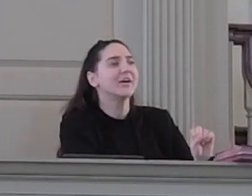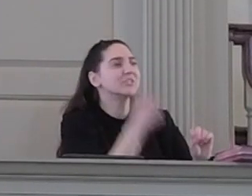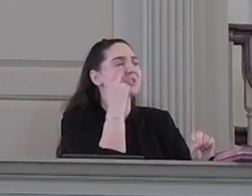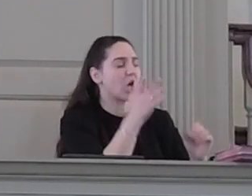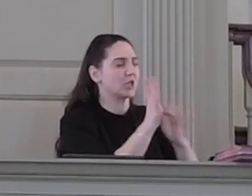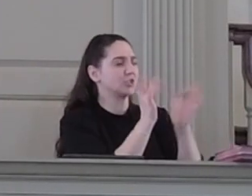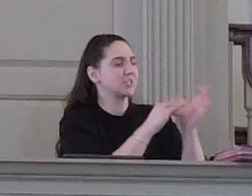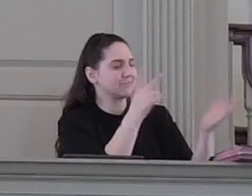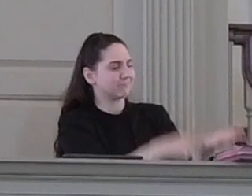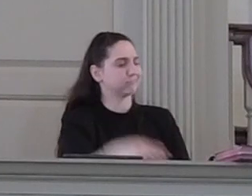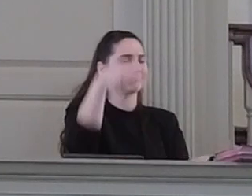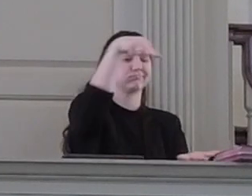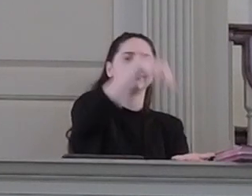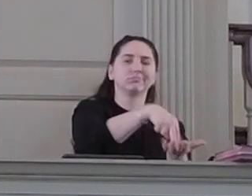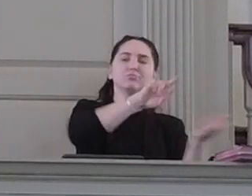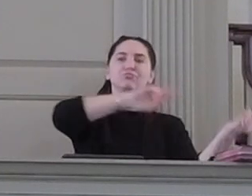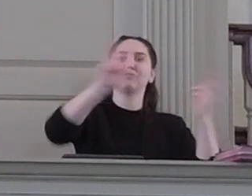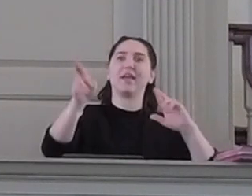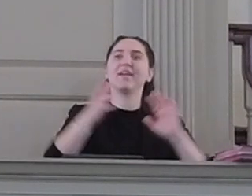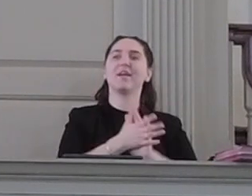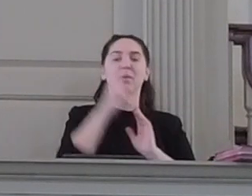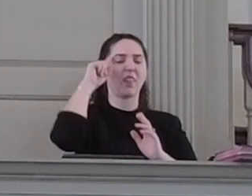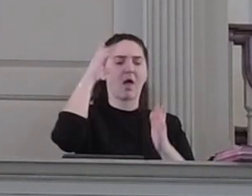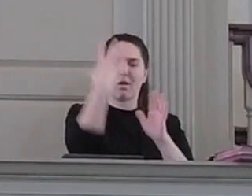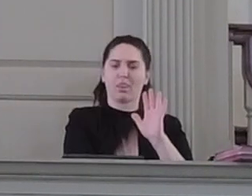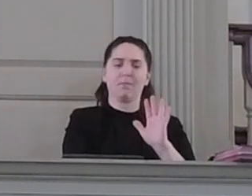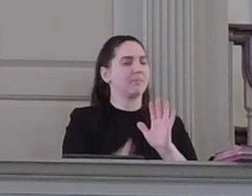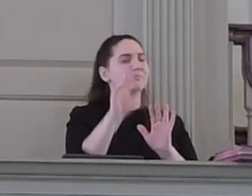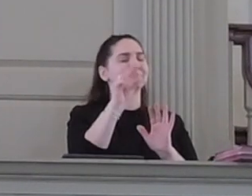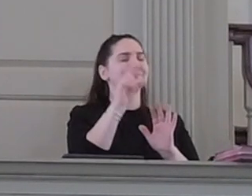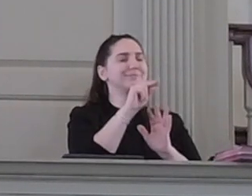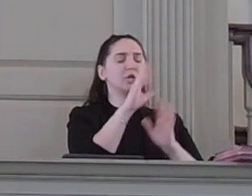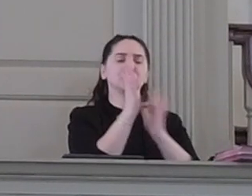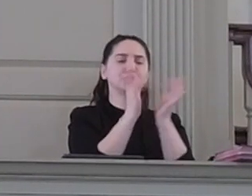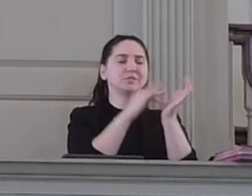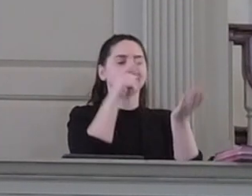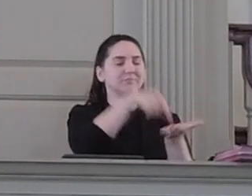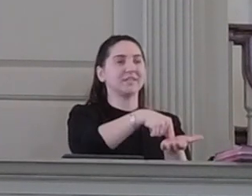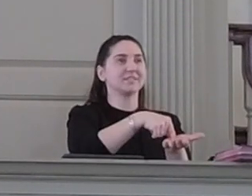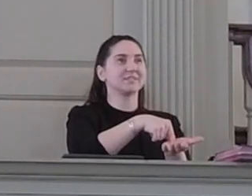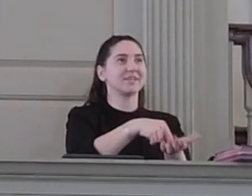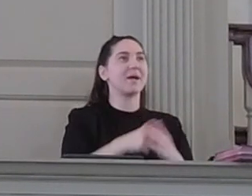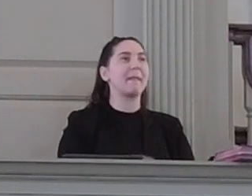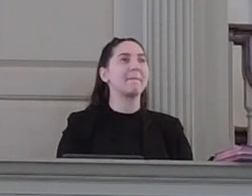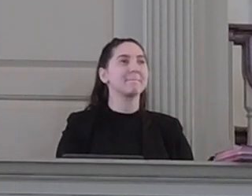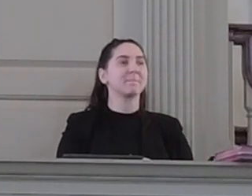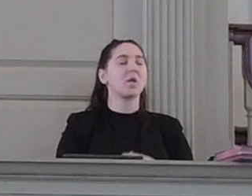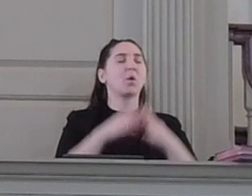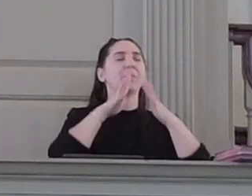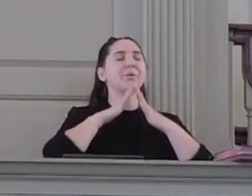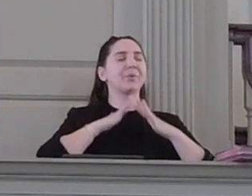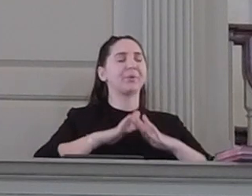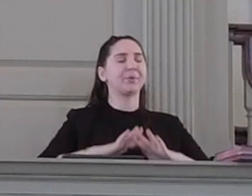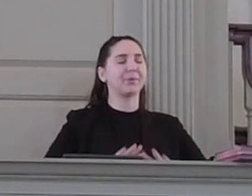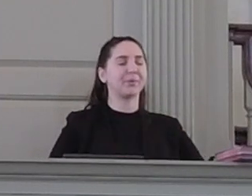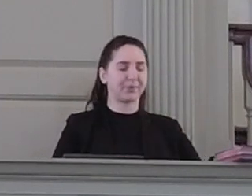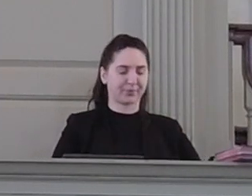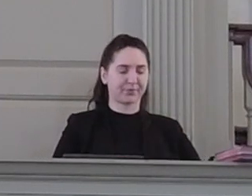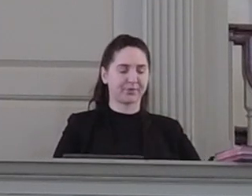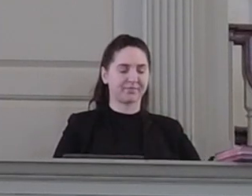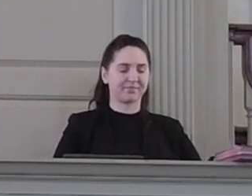the one we thought was gone. And Jesus did what he had always done, calm our fears, encourage our